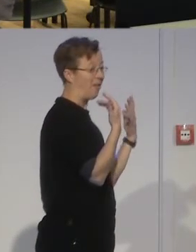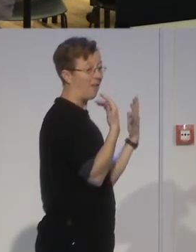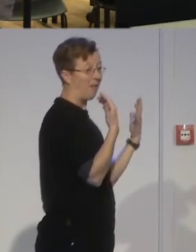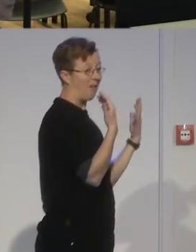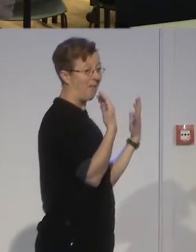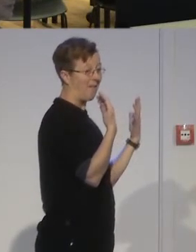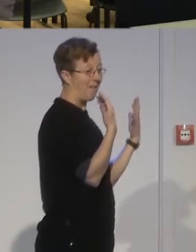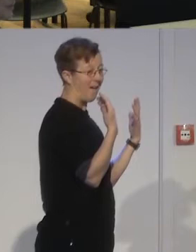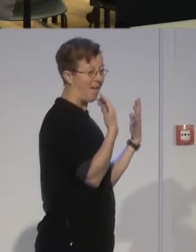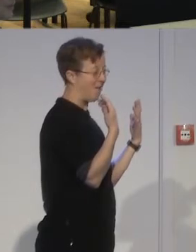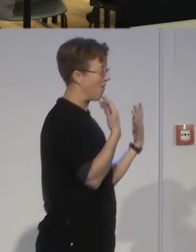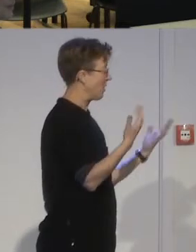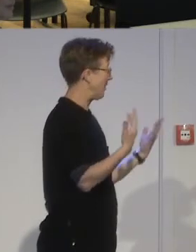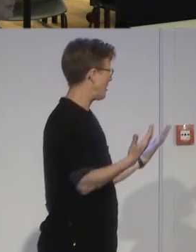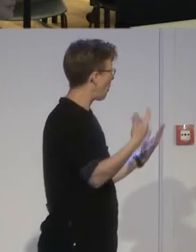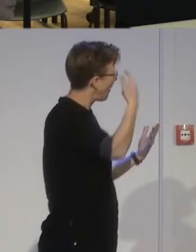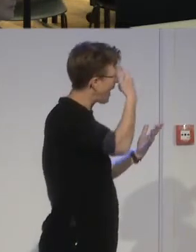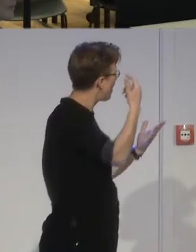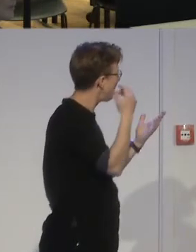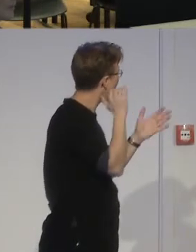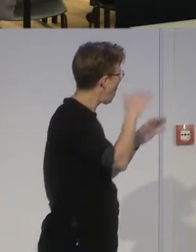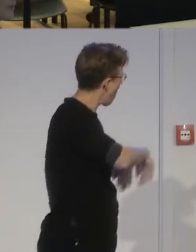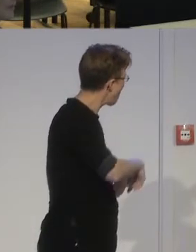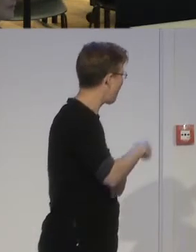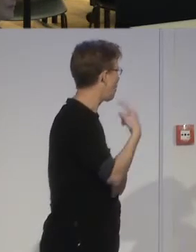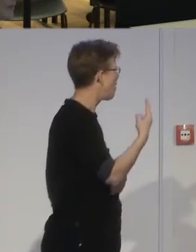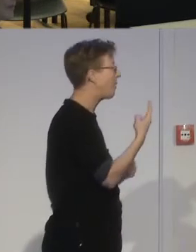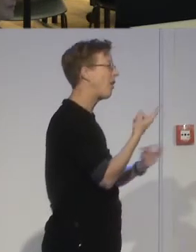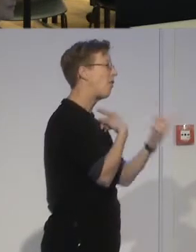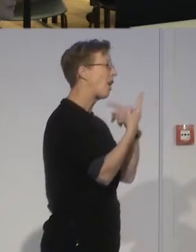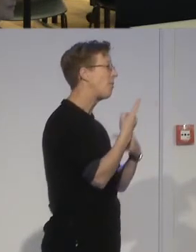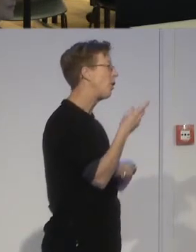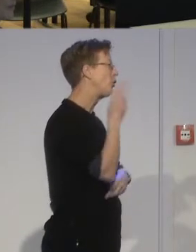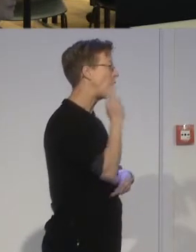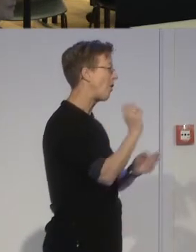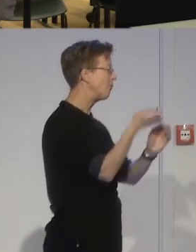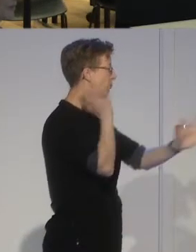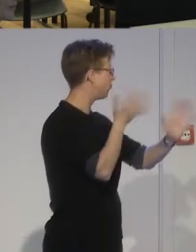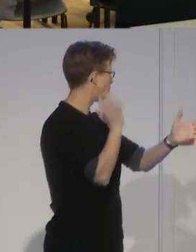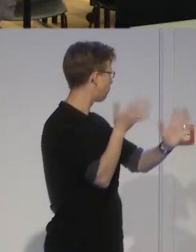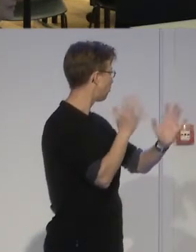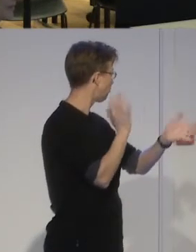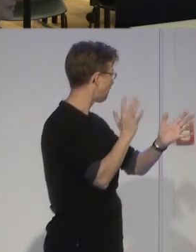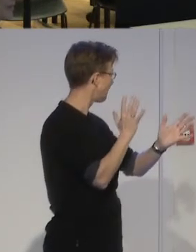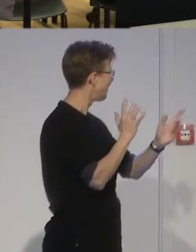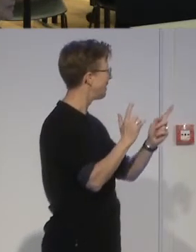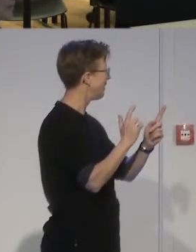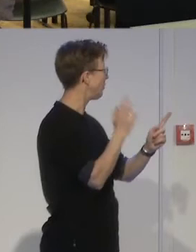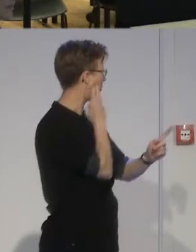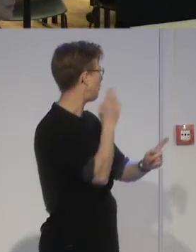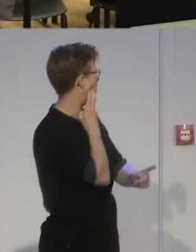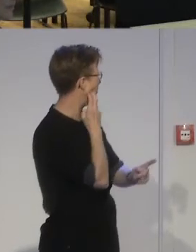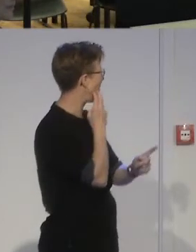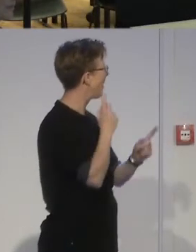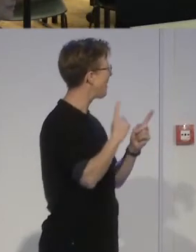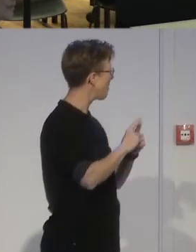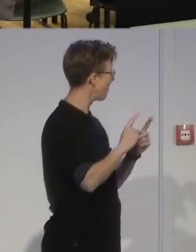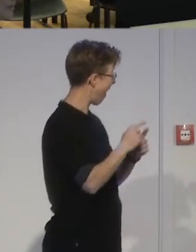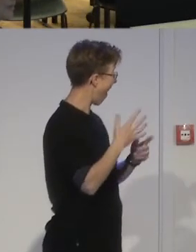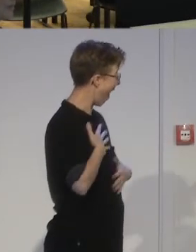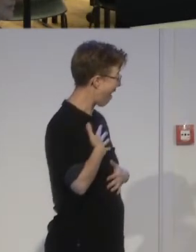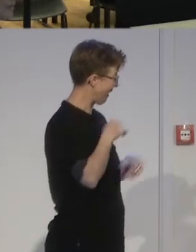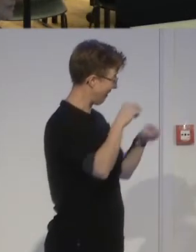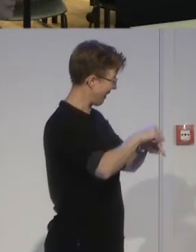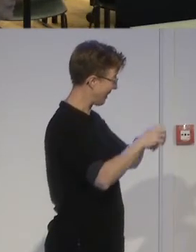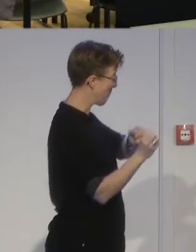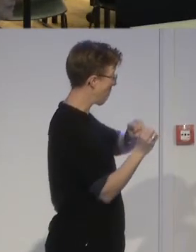we don't make any meaning of that with when you're talking deaf person to deaf person, but has this influenced your way of